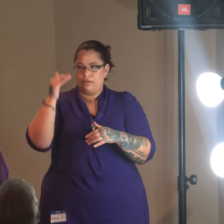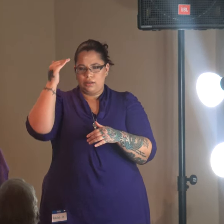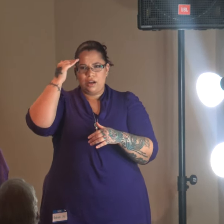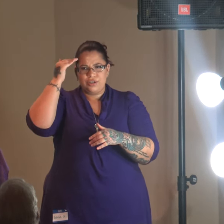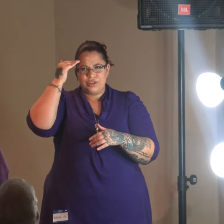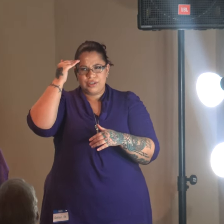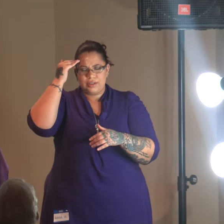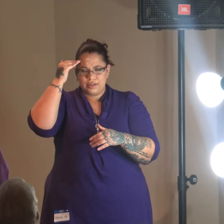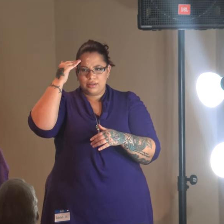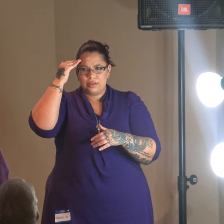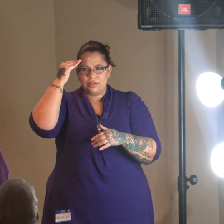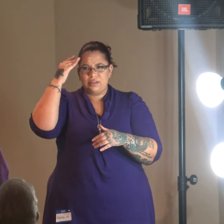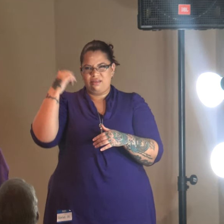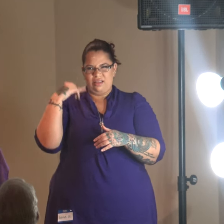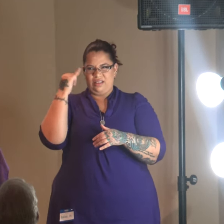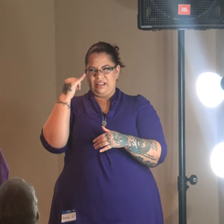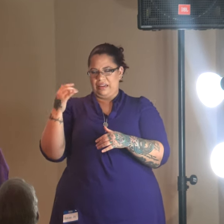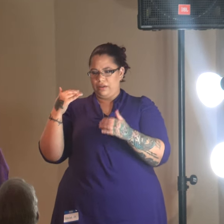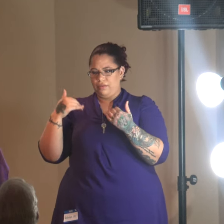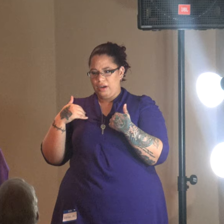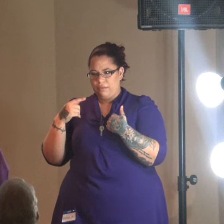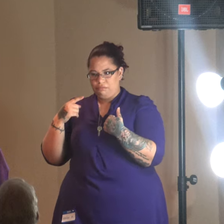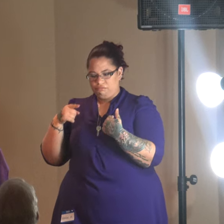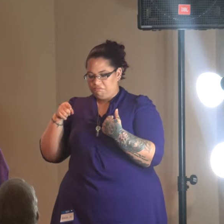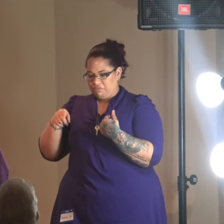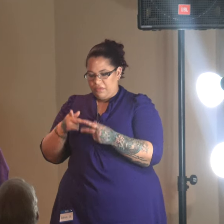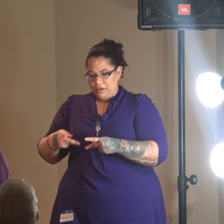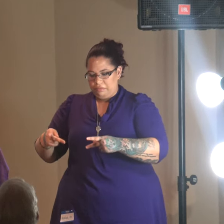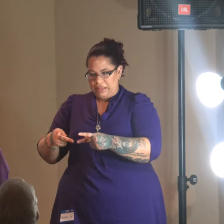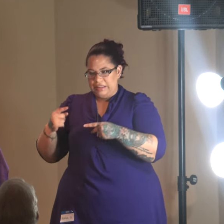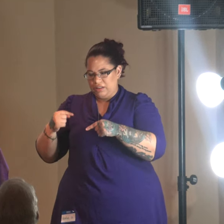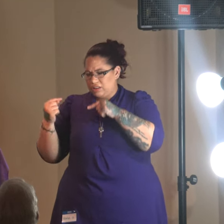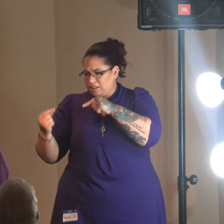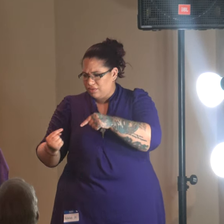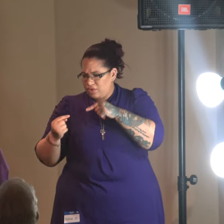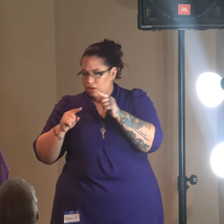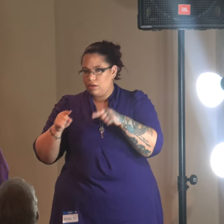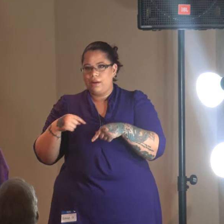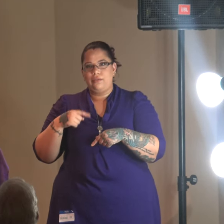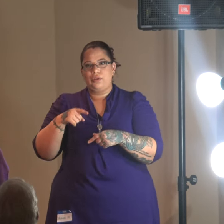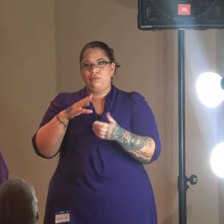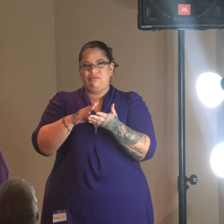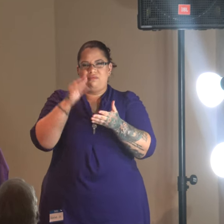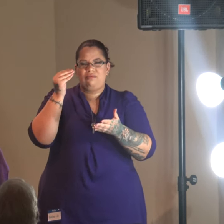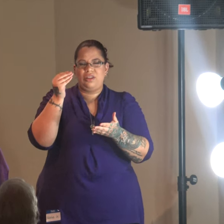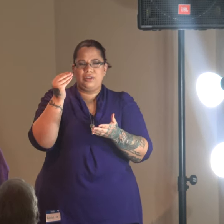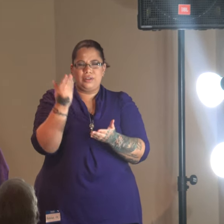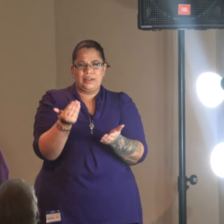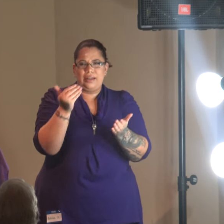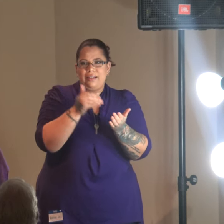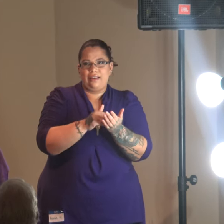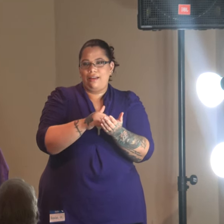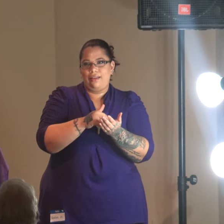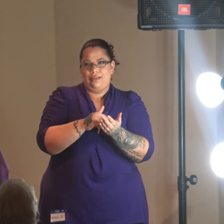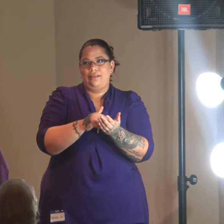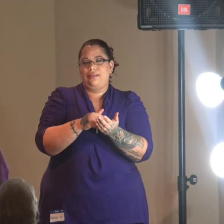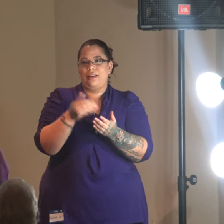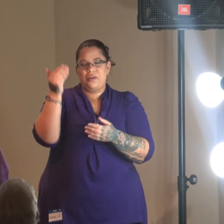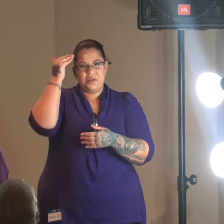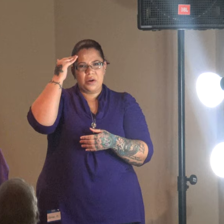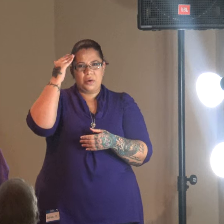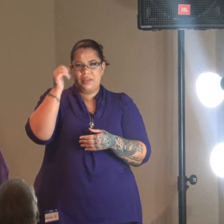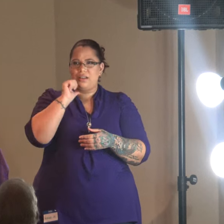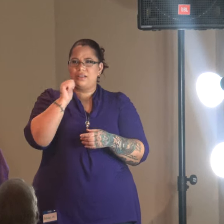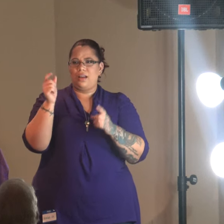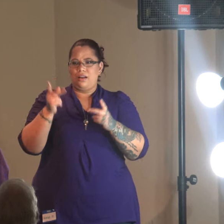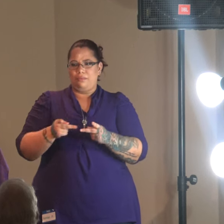there is a place that I can go and suffer, right? I had to unteach myself that and recognize that there isn't a place that I can go and